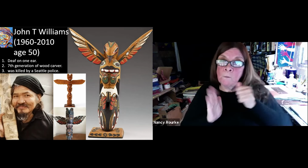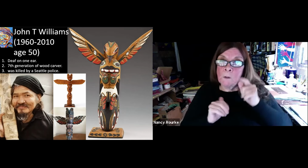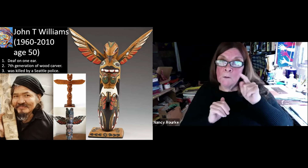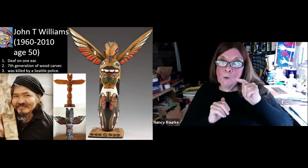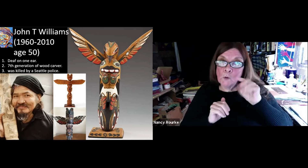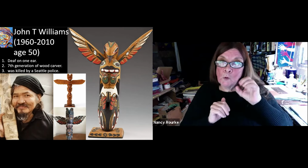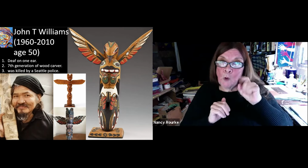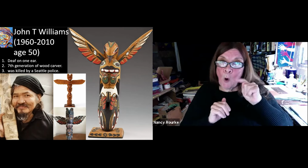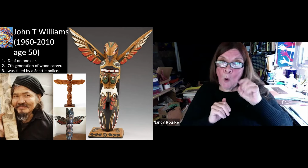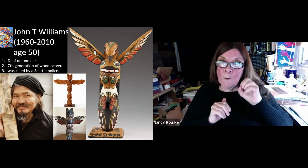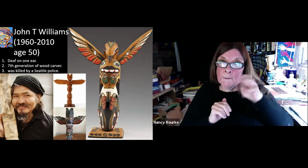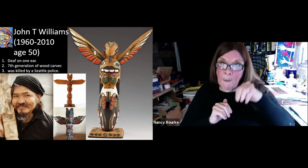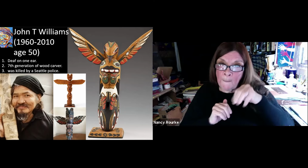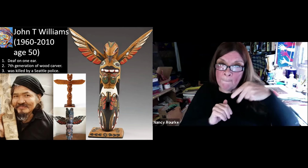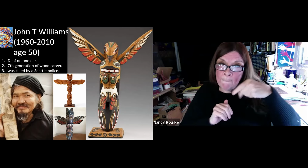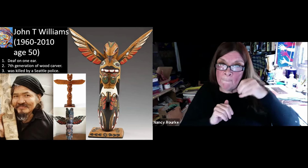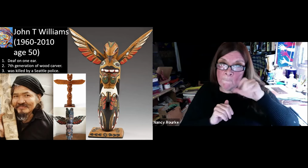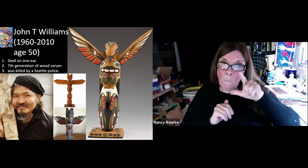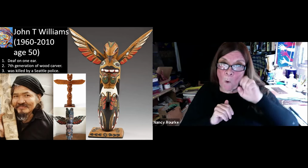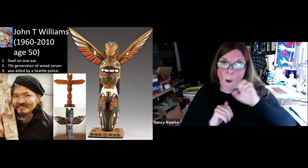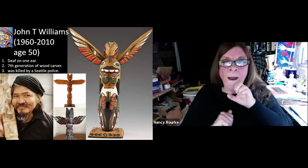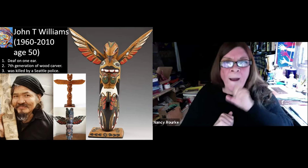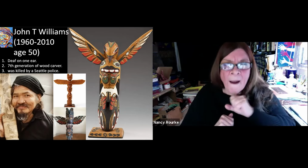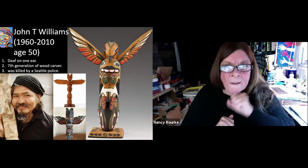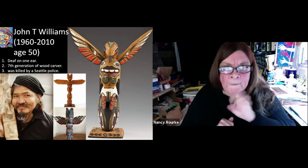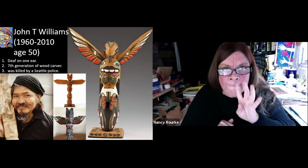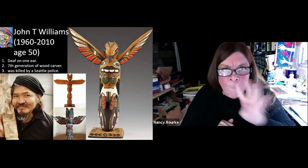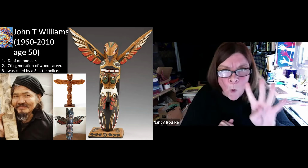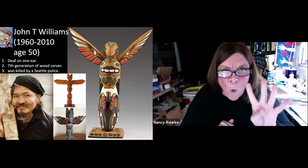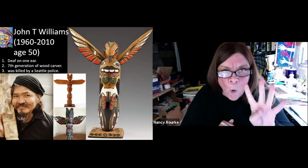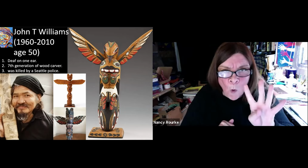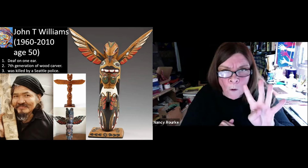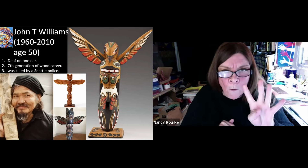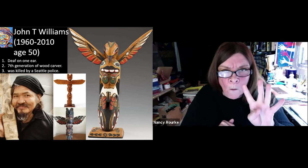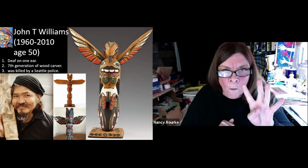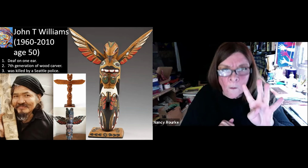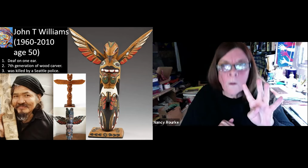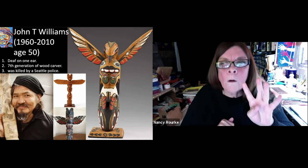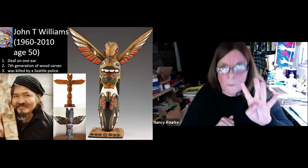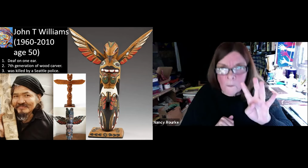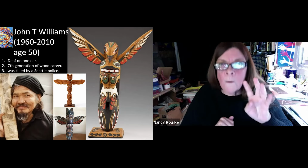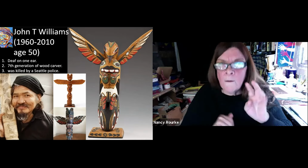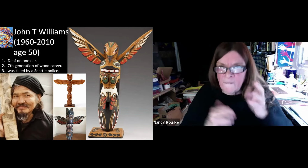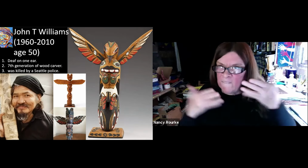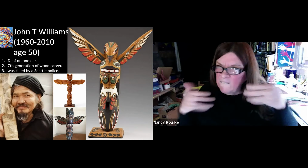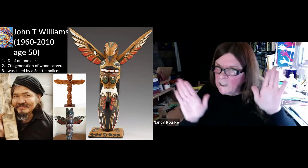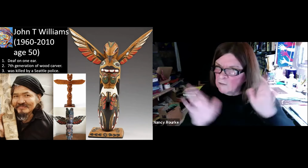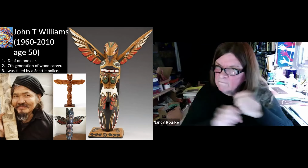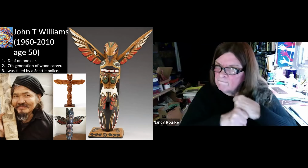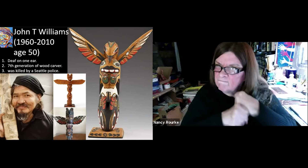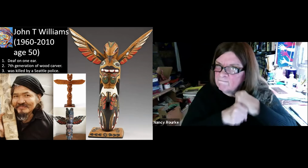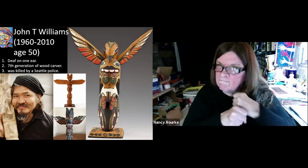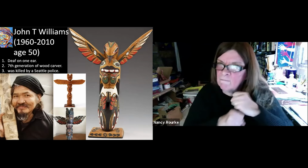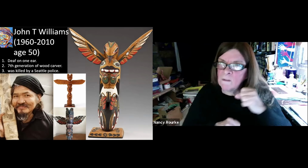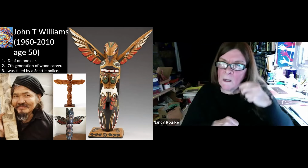John first started sculpting totem poles at the age of four years